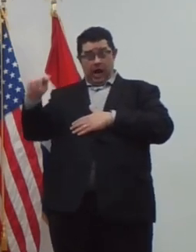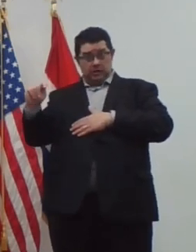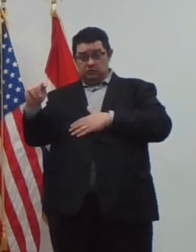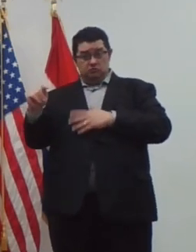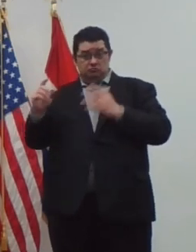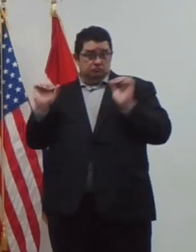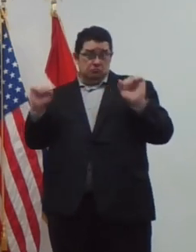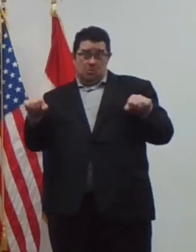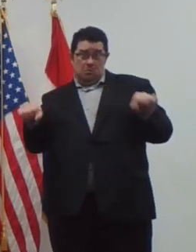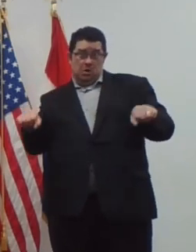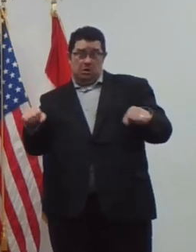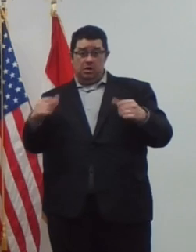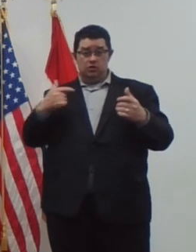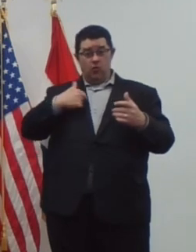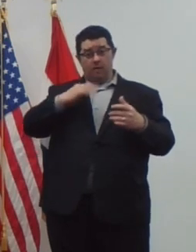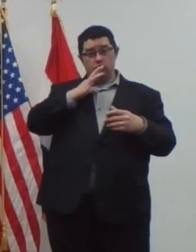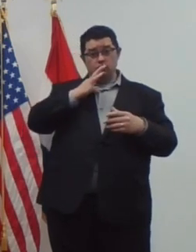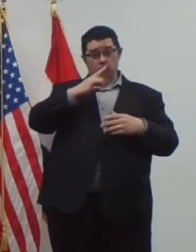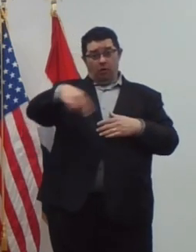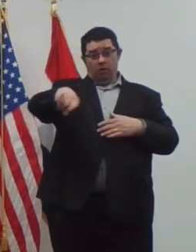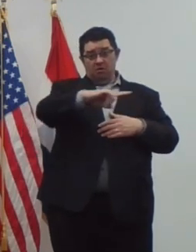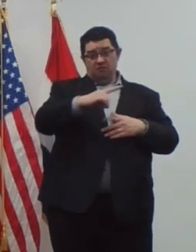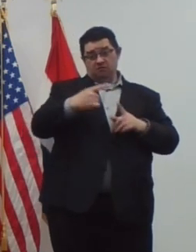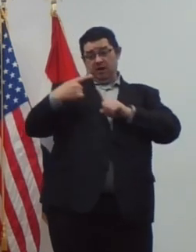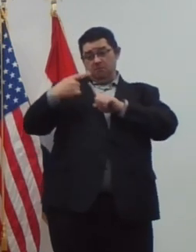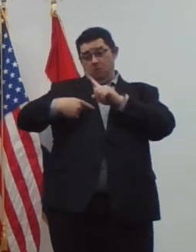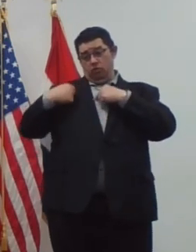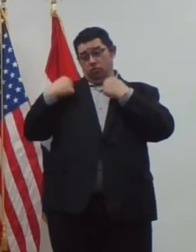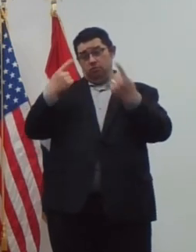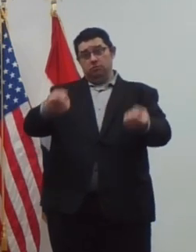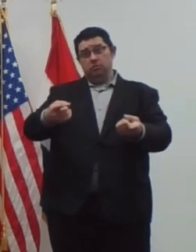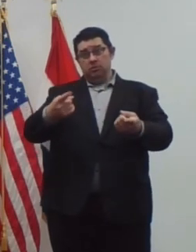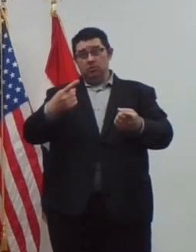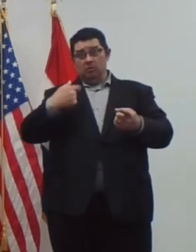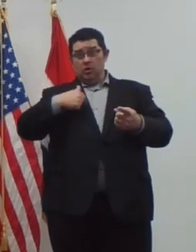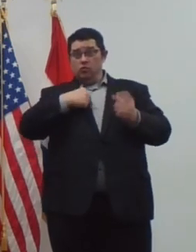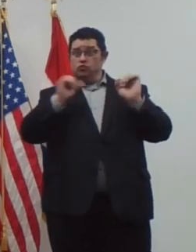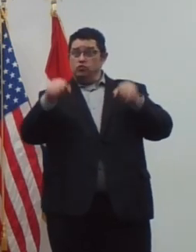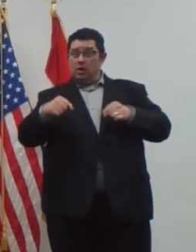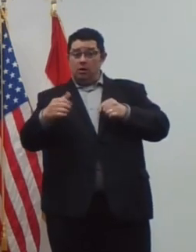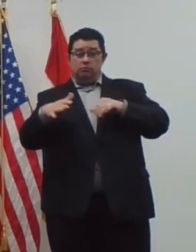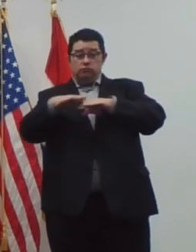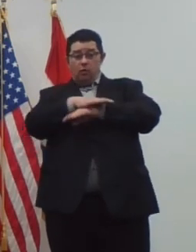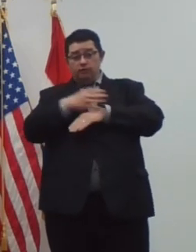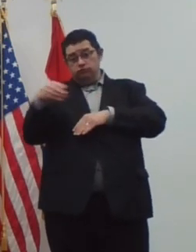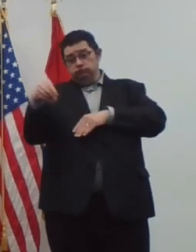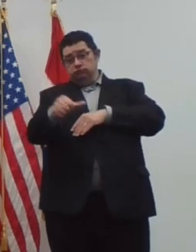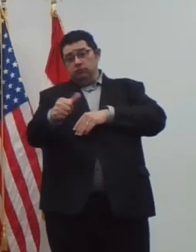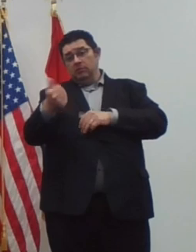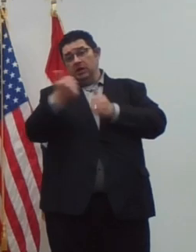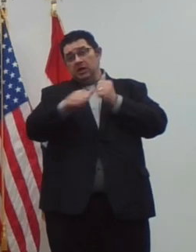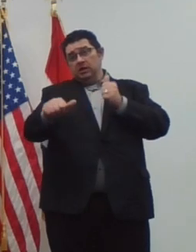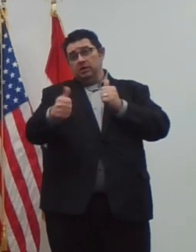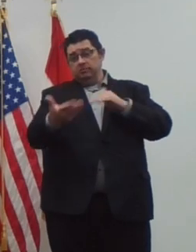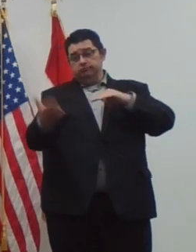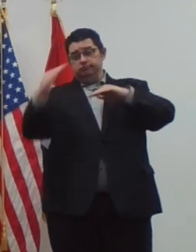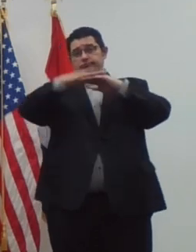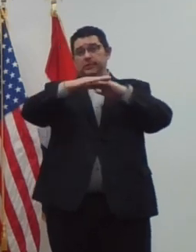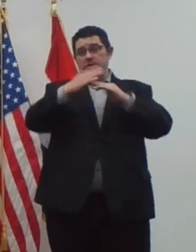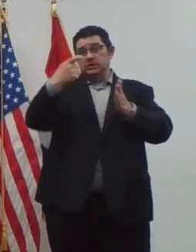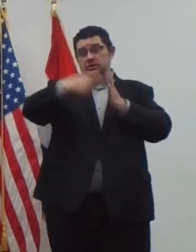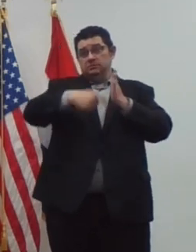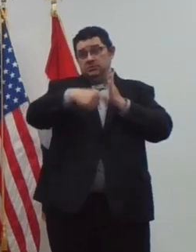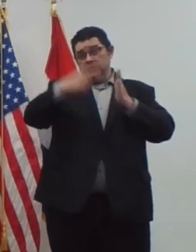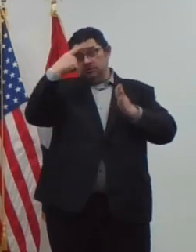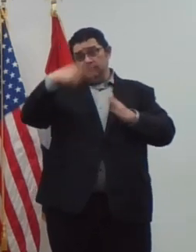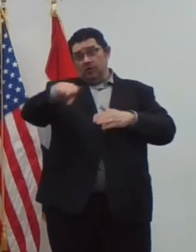month about making sure that we were able to cover any of their excess expenses, and we'll continue to do that. If we want to